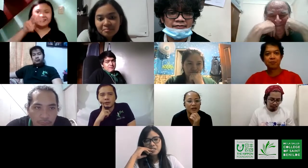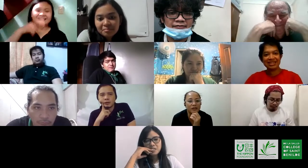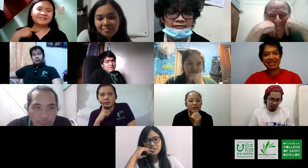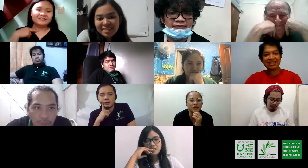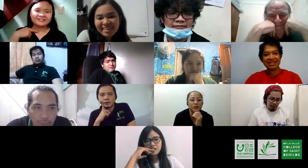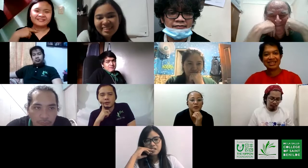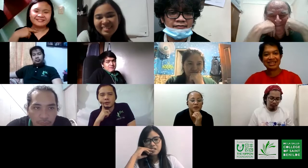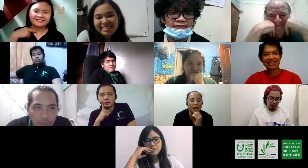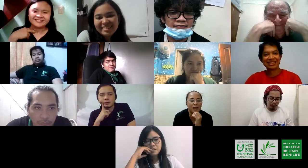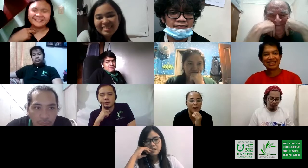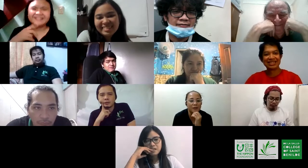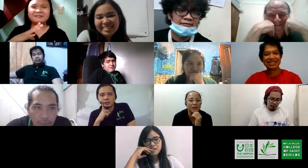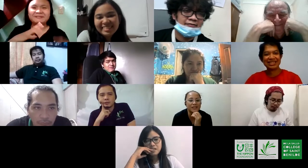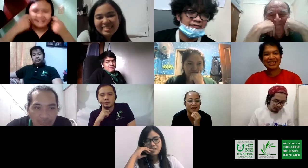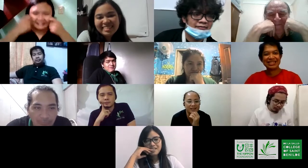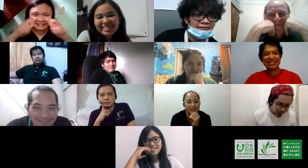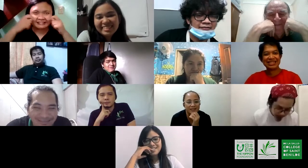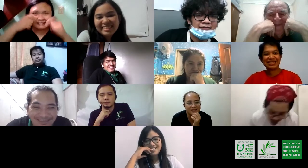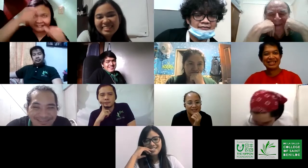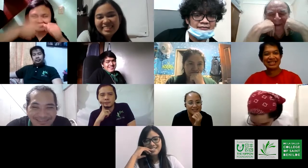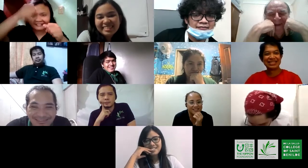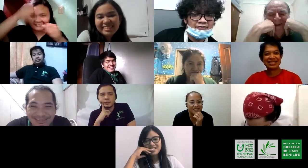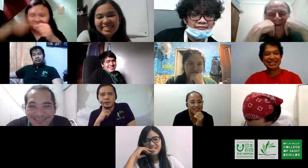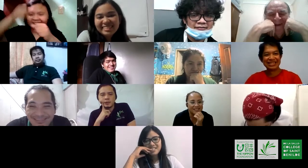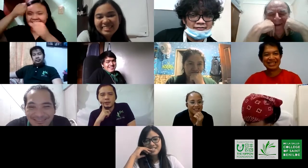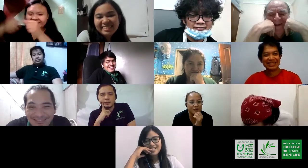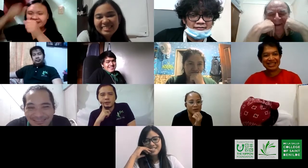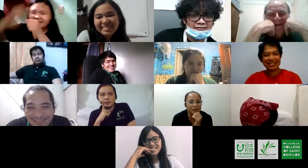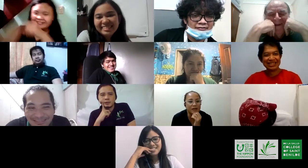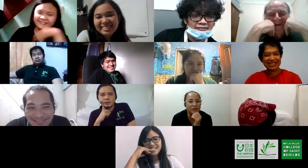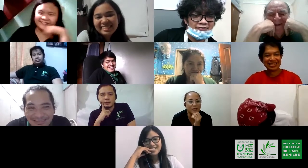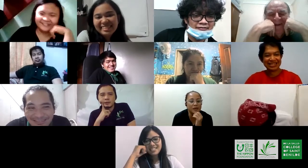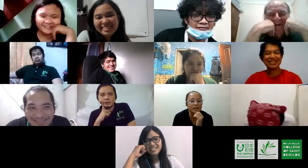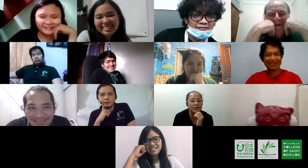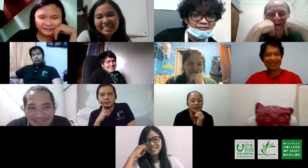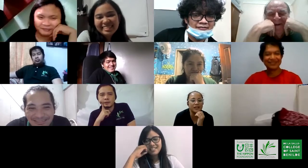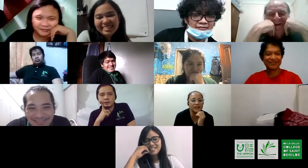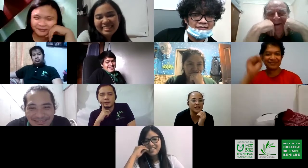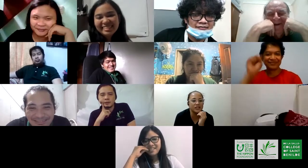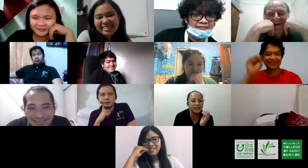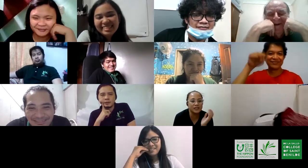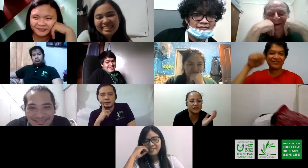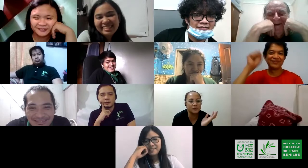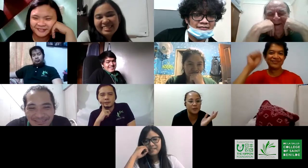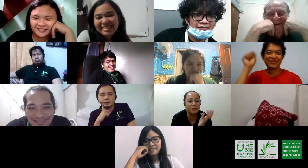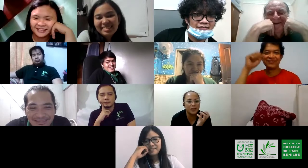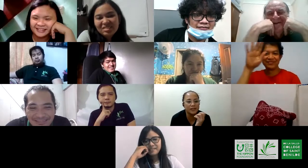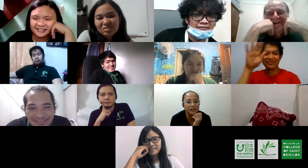put the history into chronological order for you to learn, for you to memorize